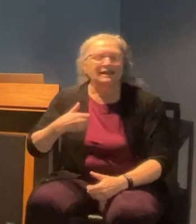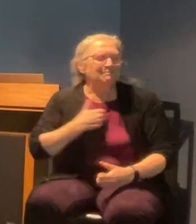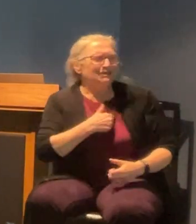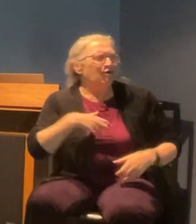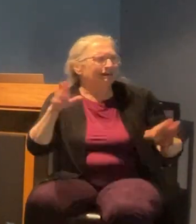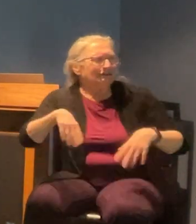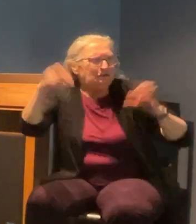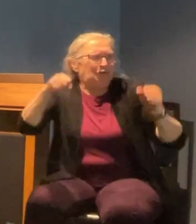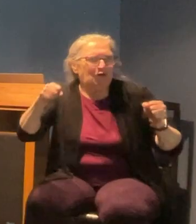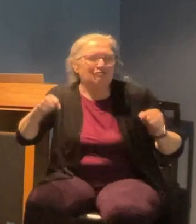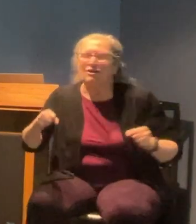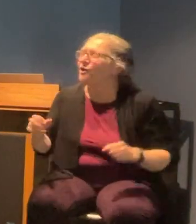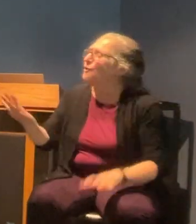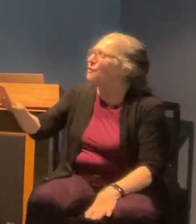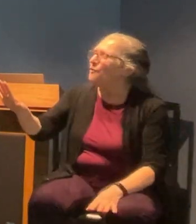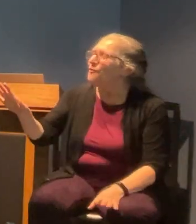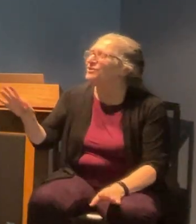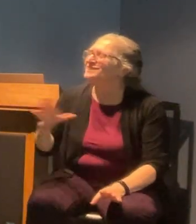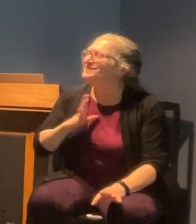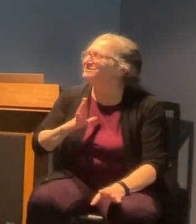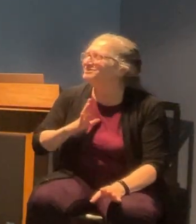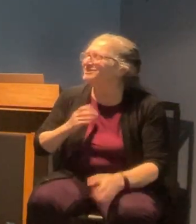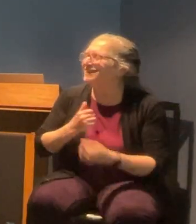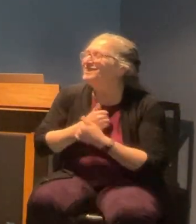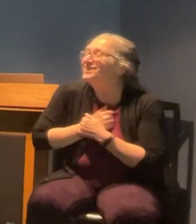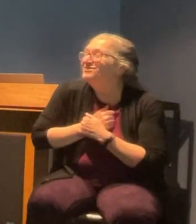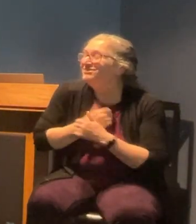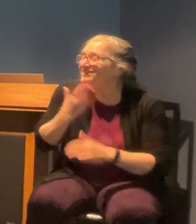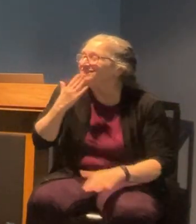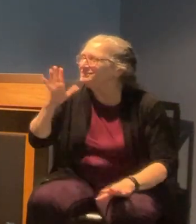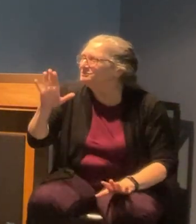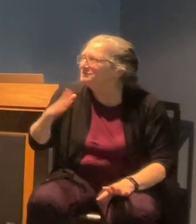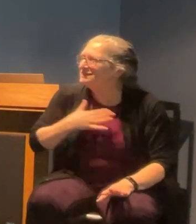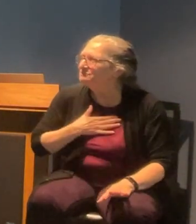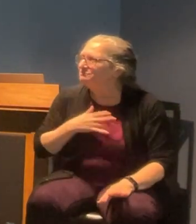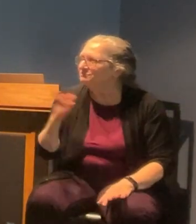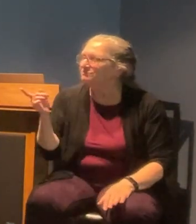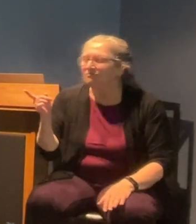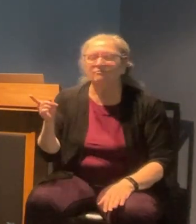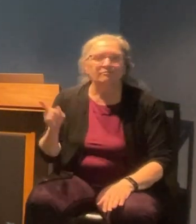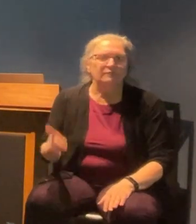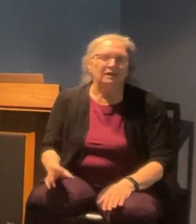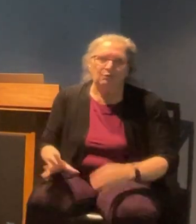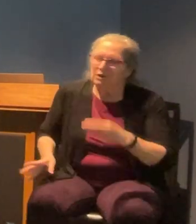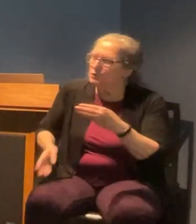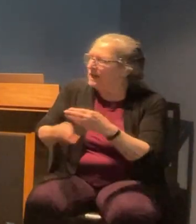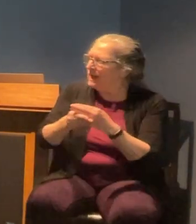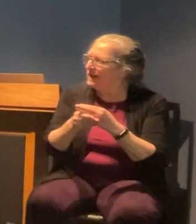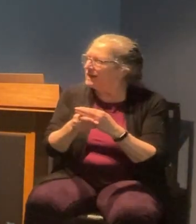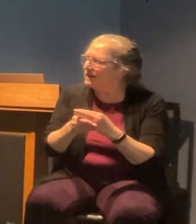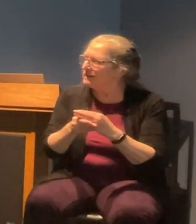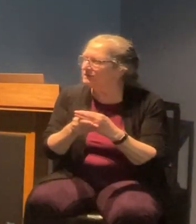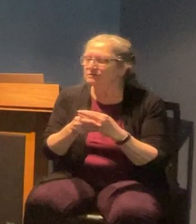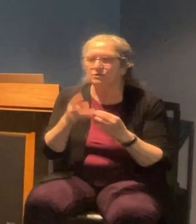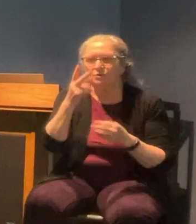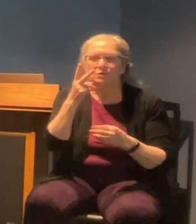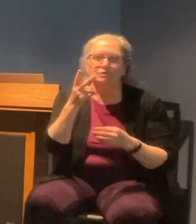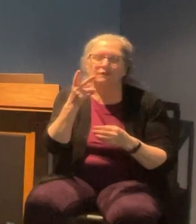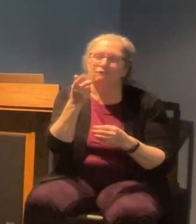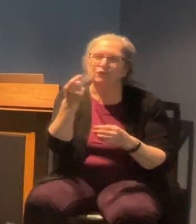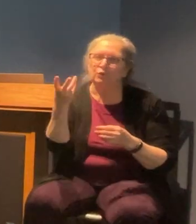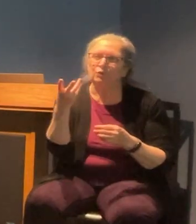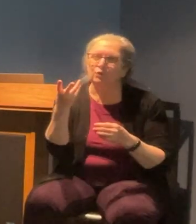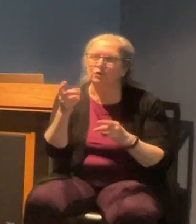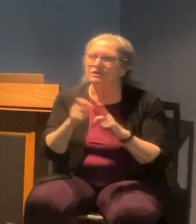no, I no, please. I'll just add just 2 words. So